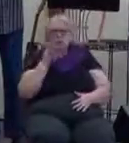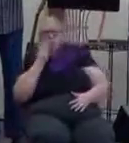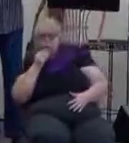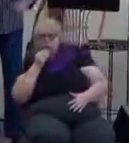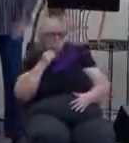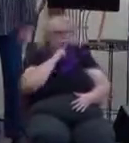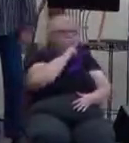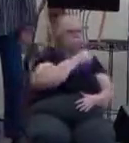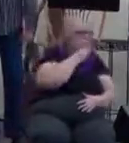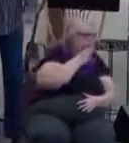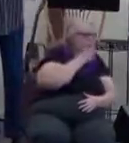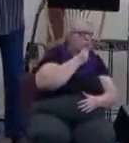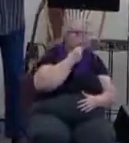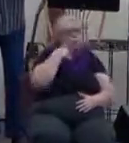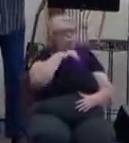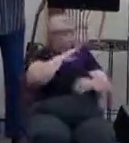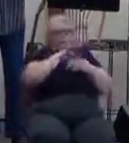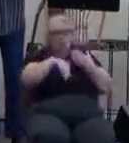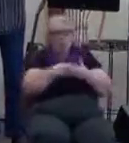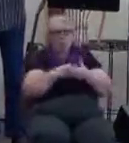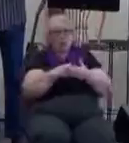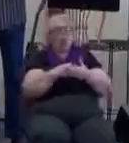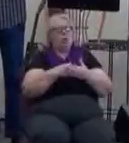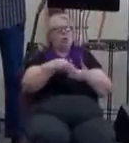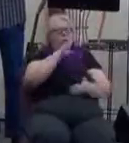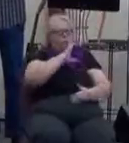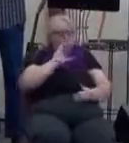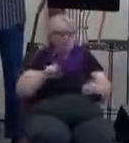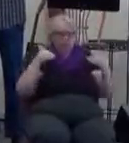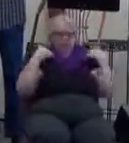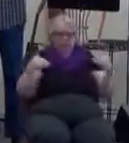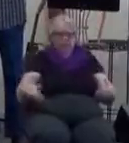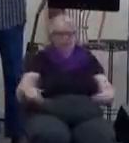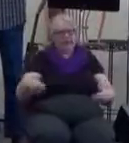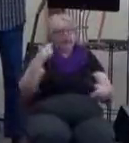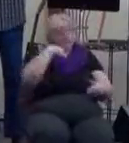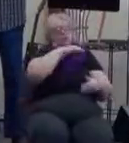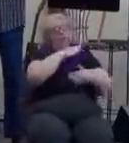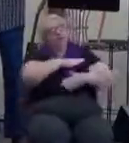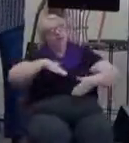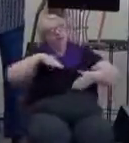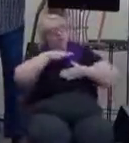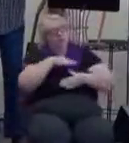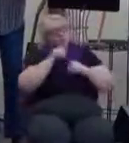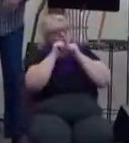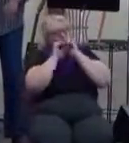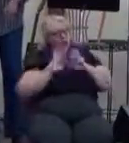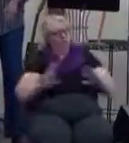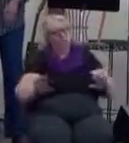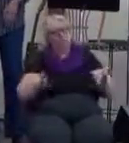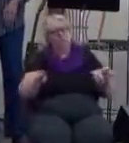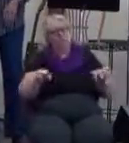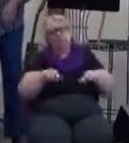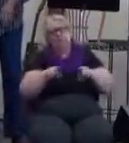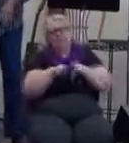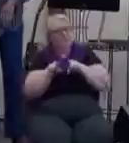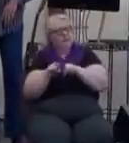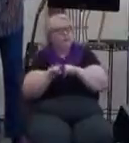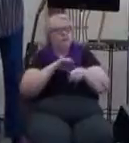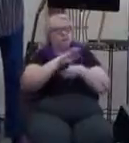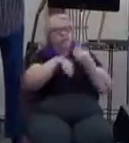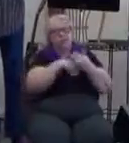all the body of Christ. And we can enjoy the gifting, the blessings of Jesus, just like the other person beside us